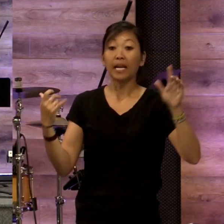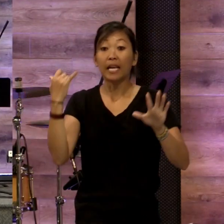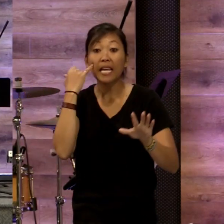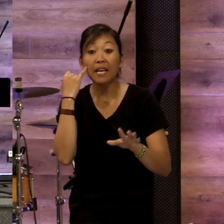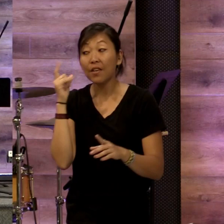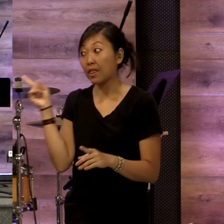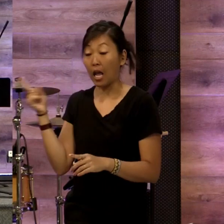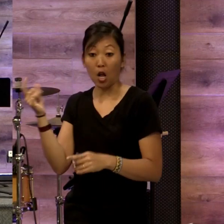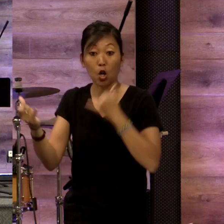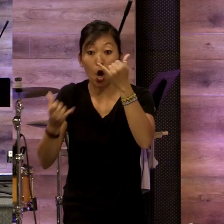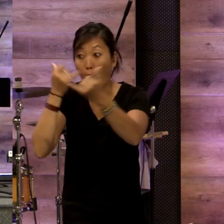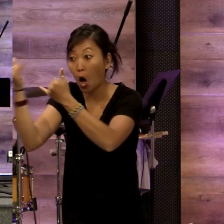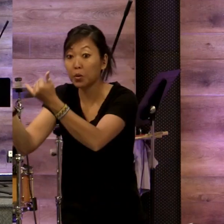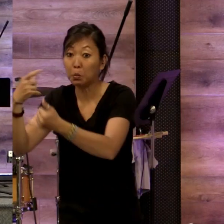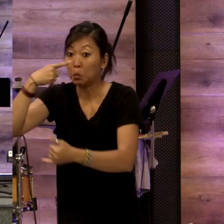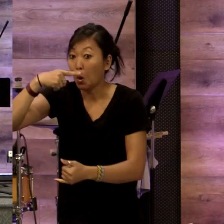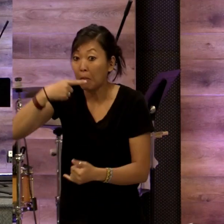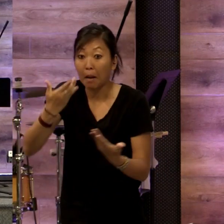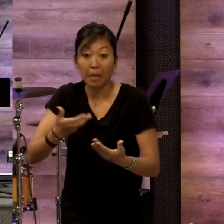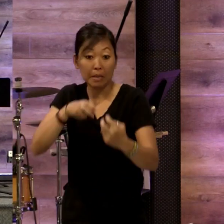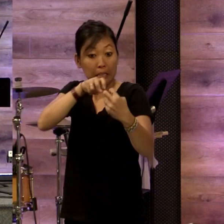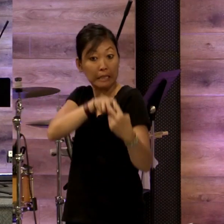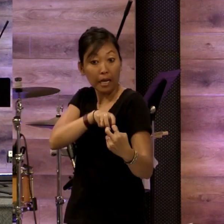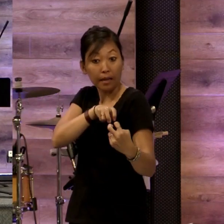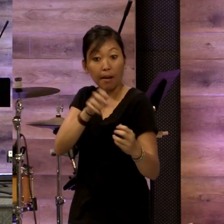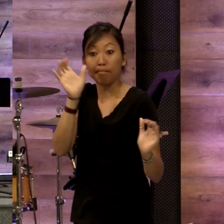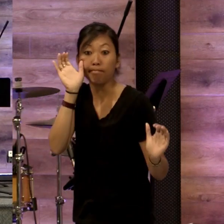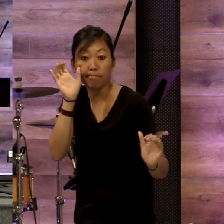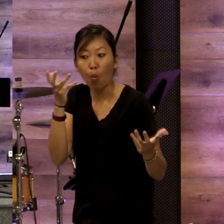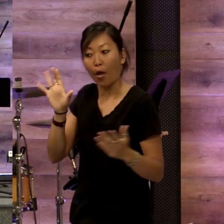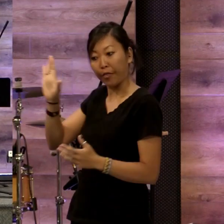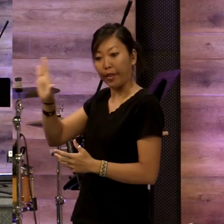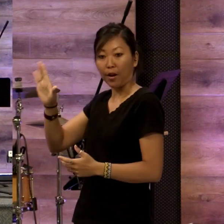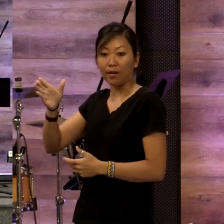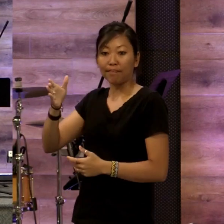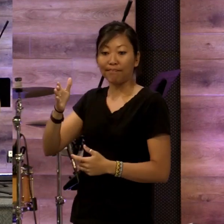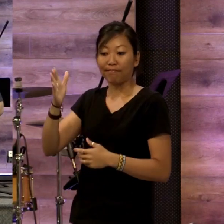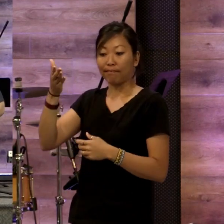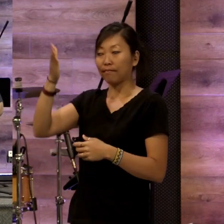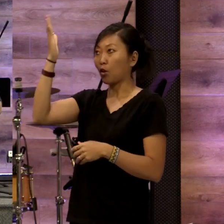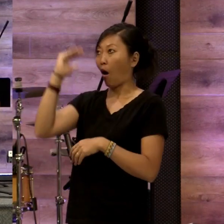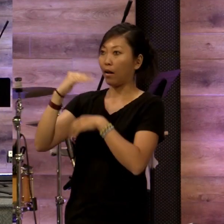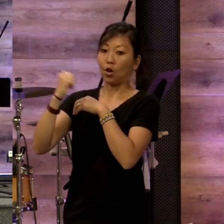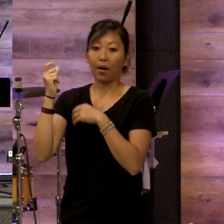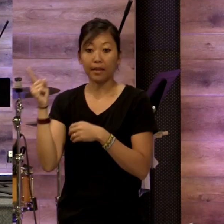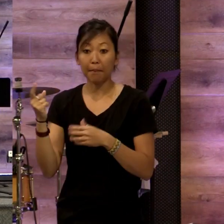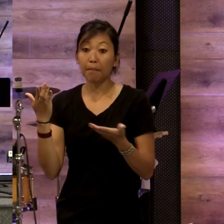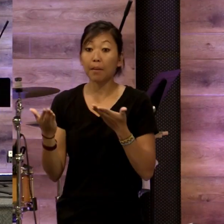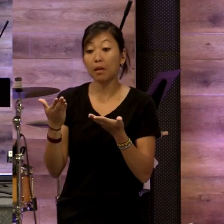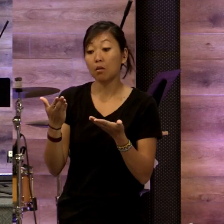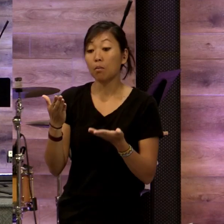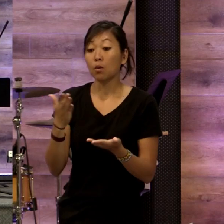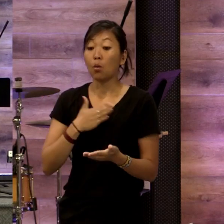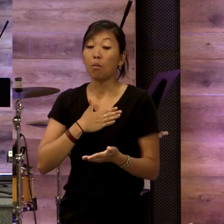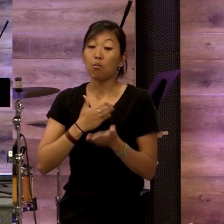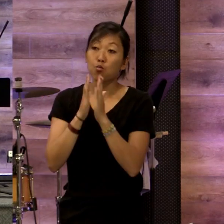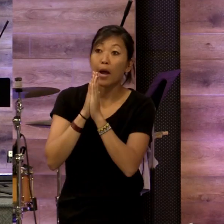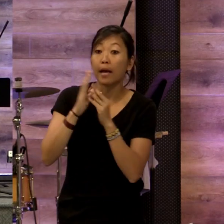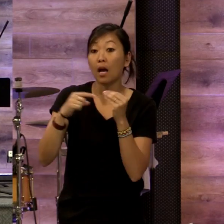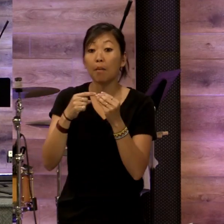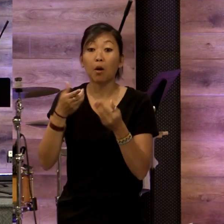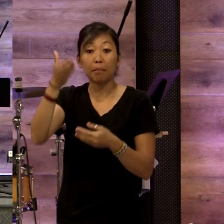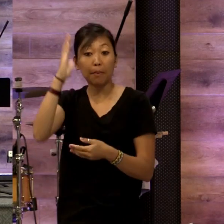from them, I'd encourage you to at least sit down and listen to what God has been stirring in your heart, and then pray about partnering with them financially for